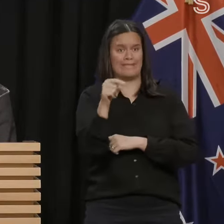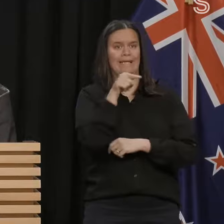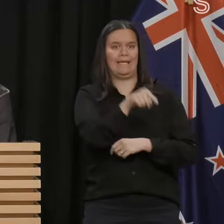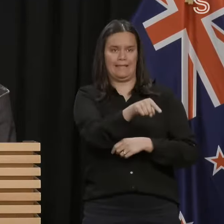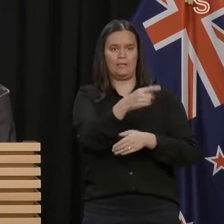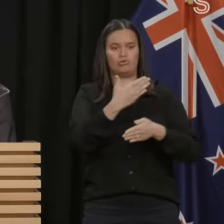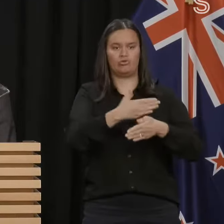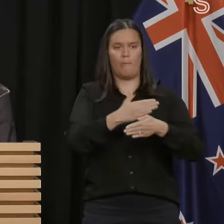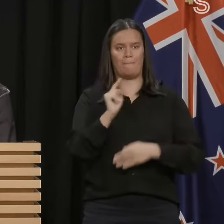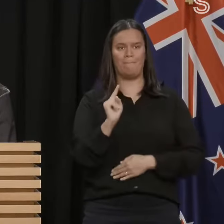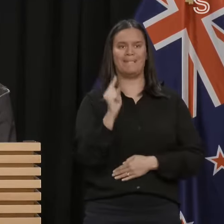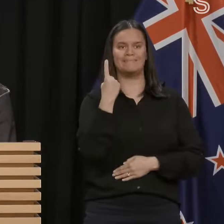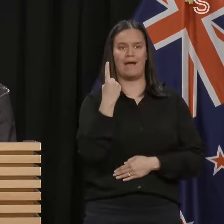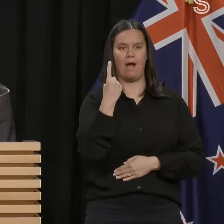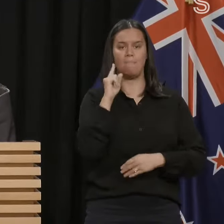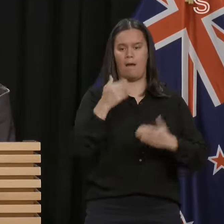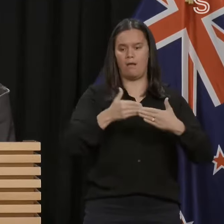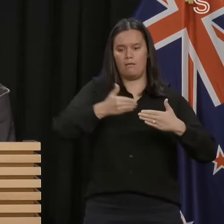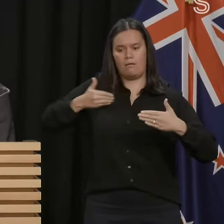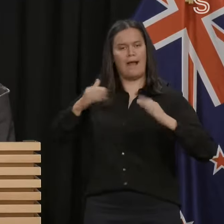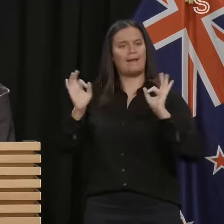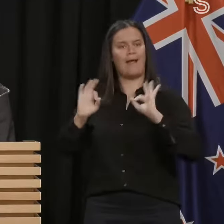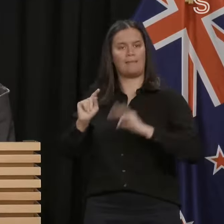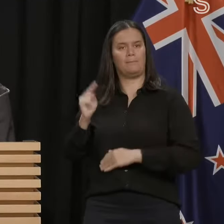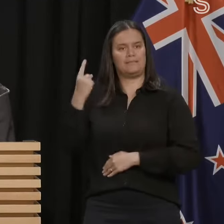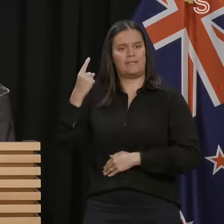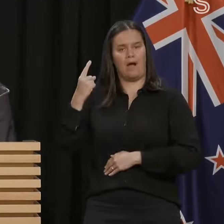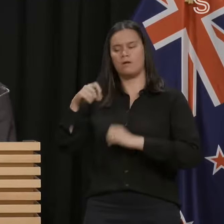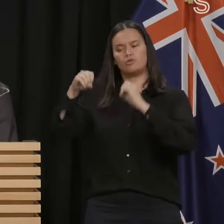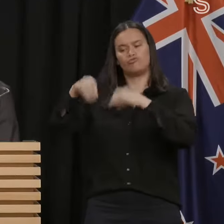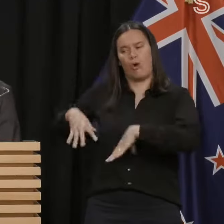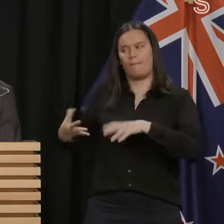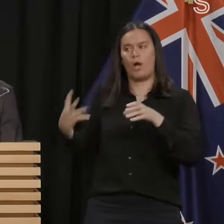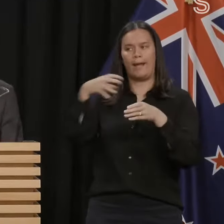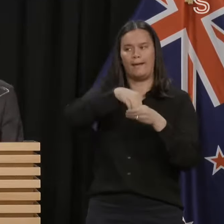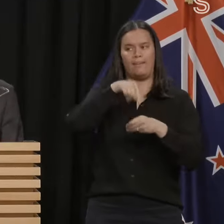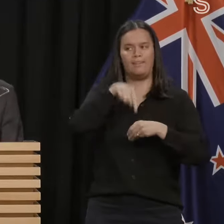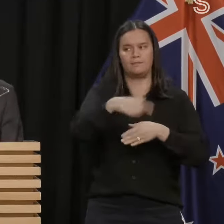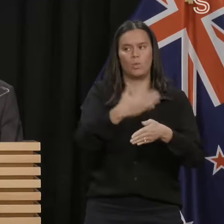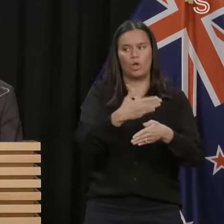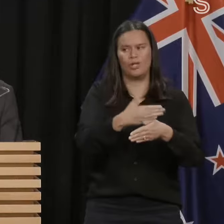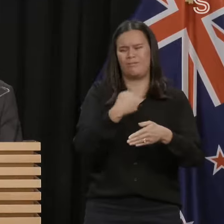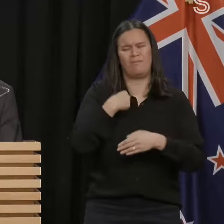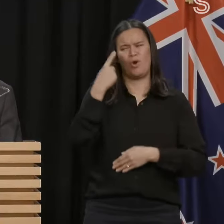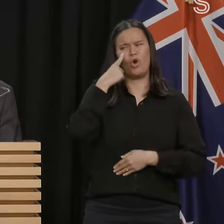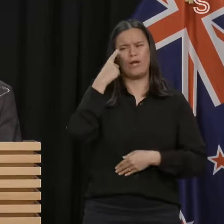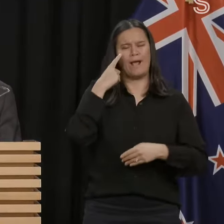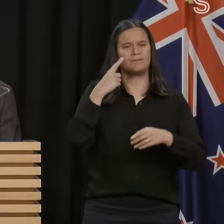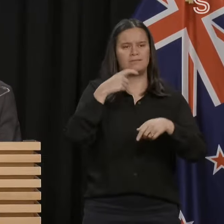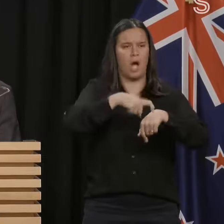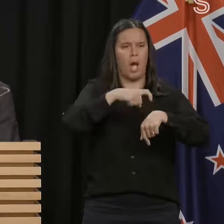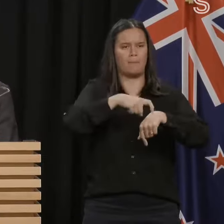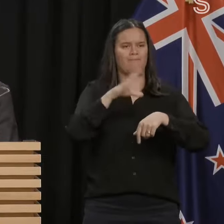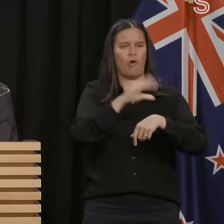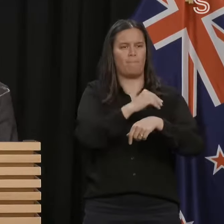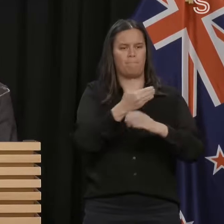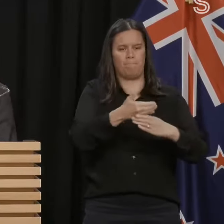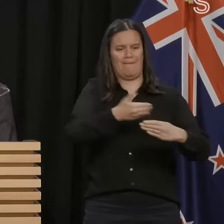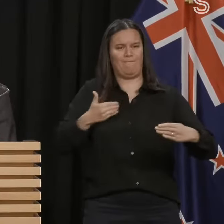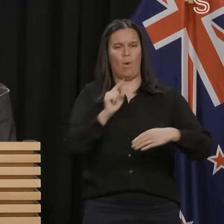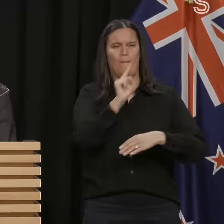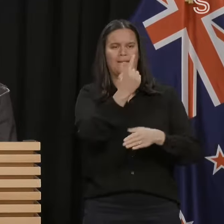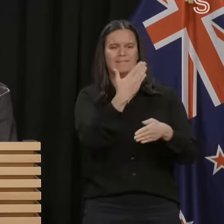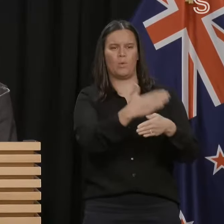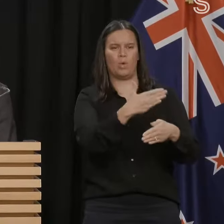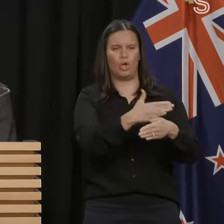those other elections as well. Like 2017, there was no short thing. He was going to be a minister. I'm not going all the way back to look at donations during that period. There would have been donations to